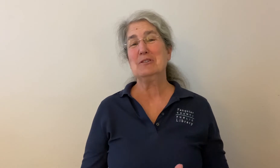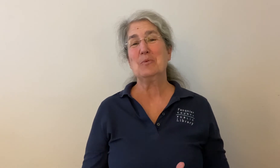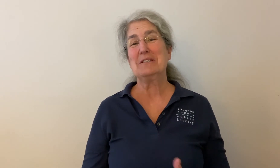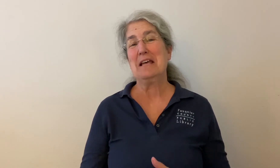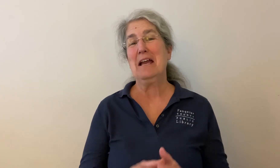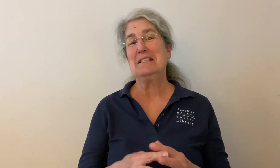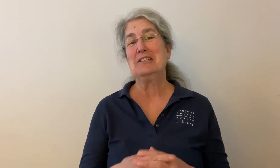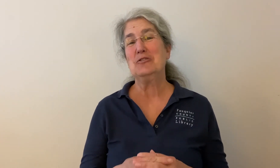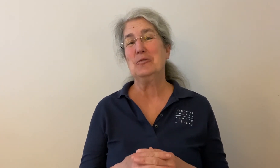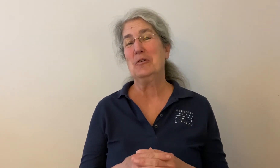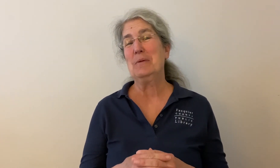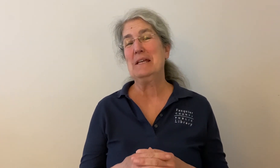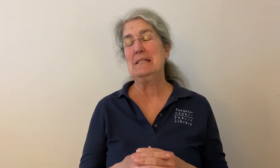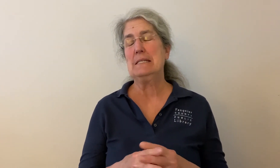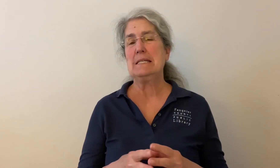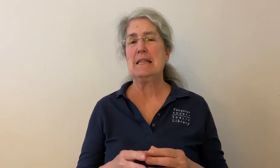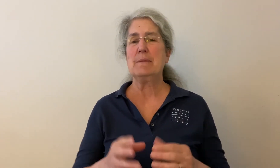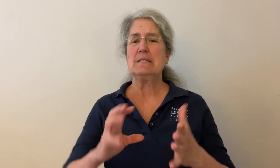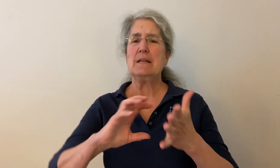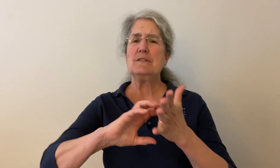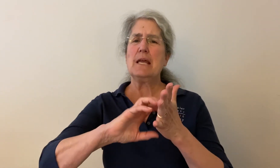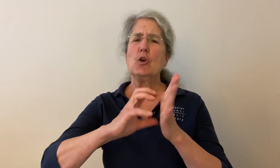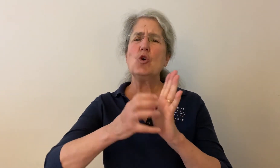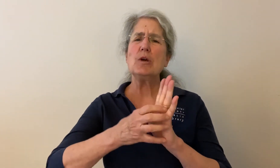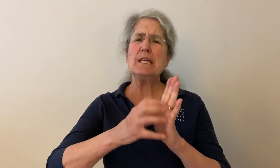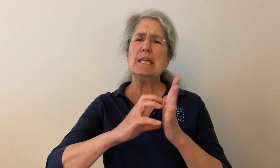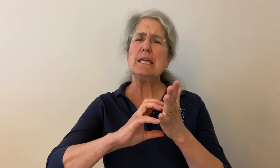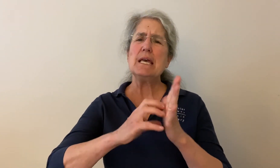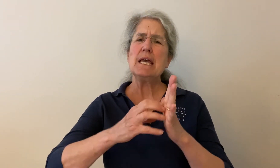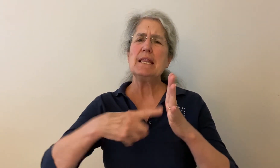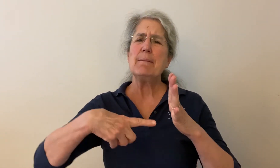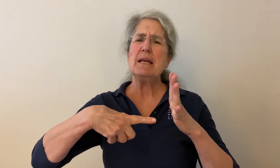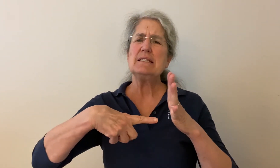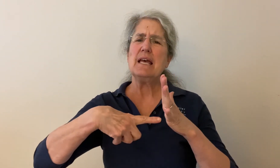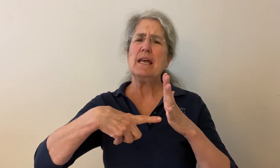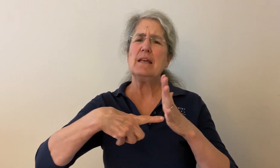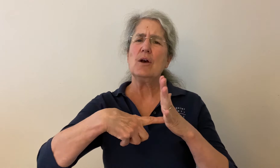with signs as children are beginning to say them. Instead of saying cookie, they might say